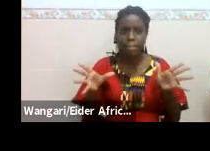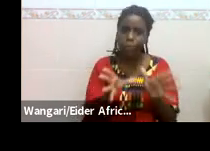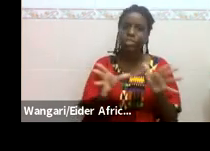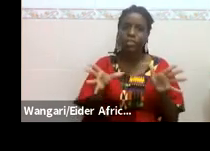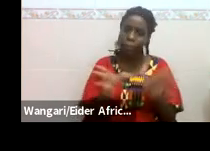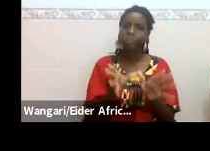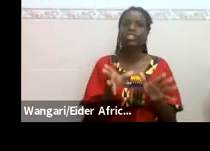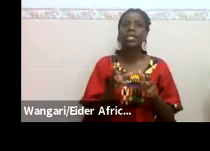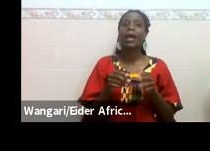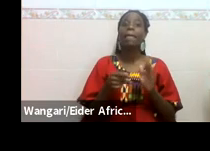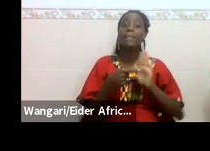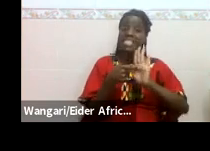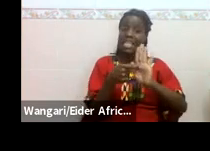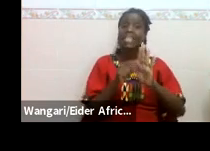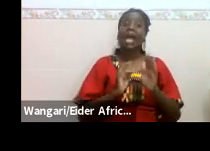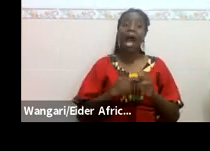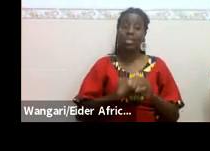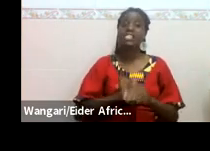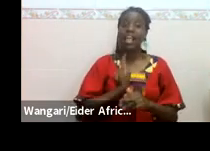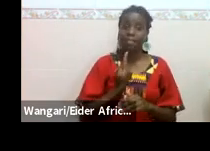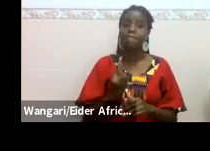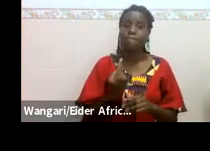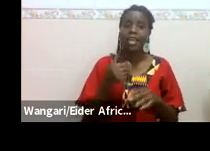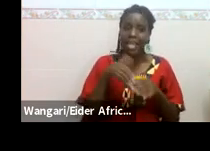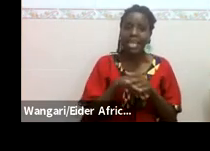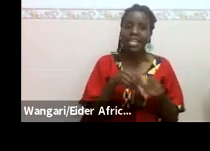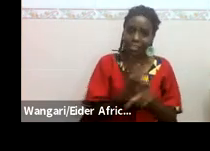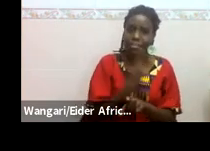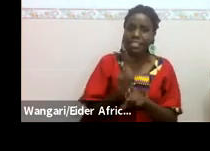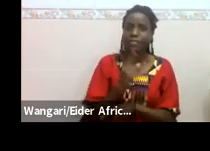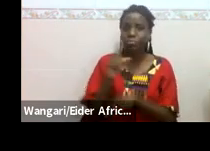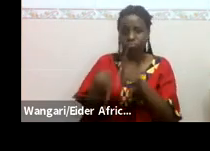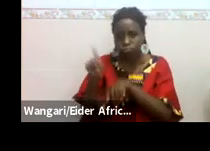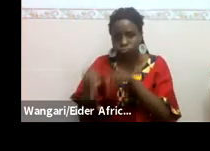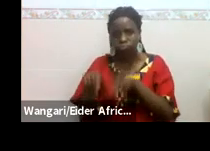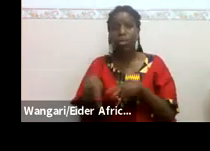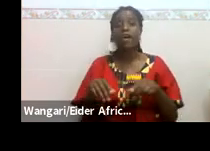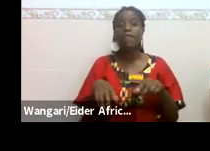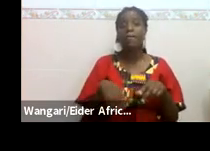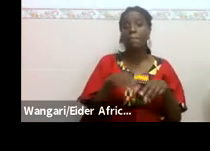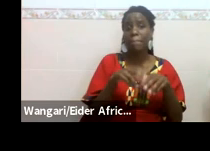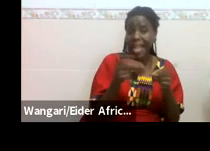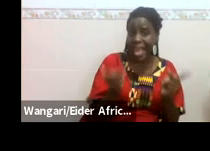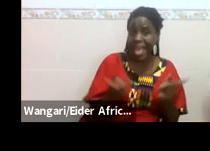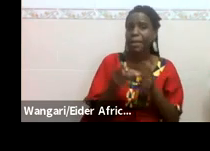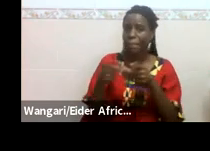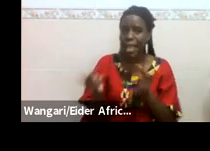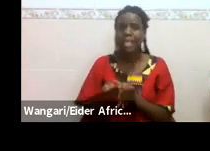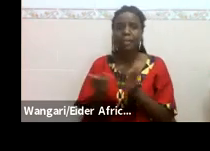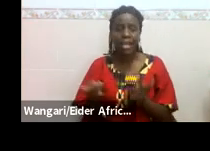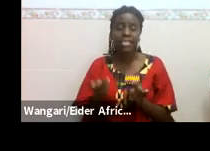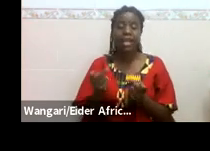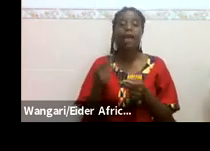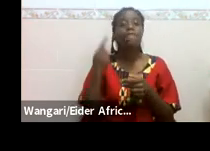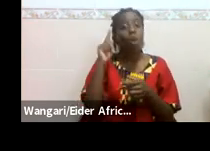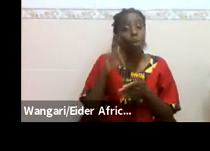presenting ourselves in various forums so that we are also visible, we are also part of this